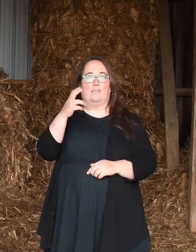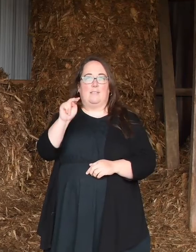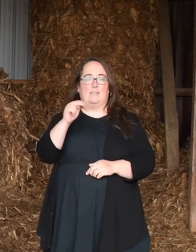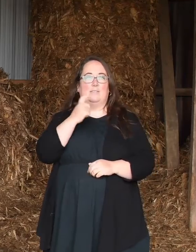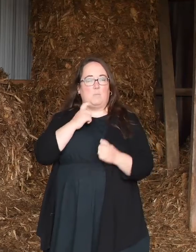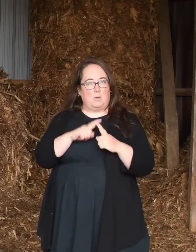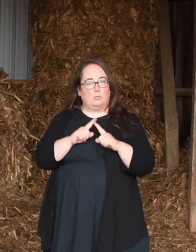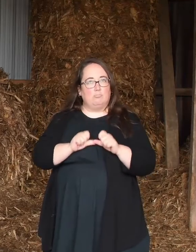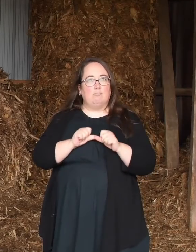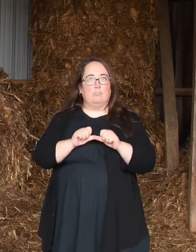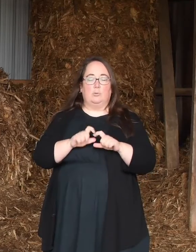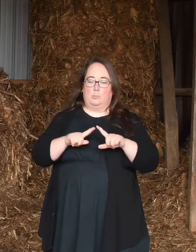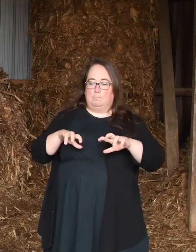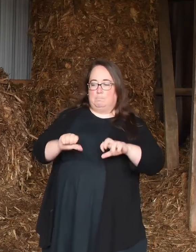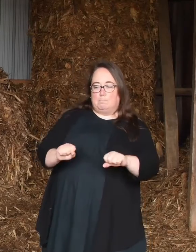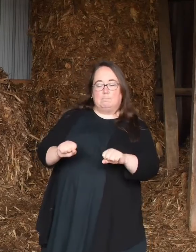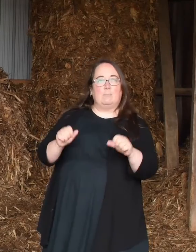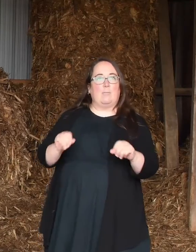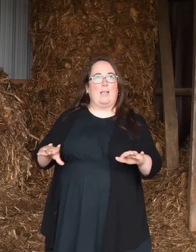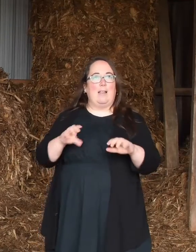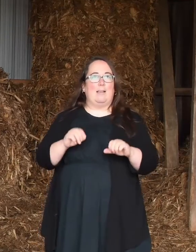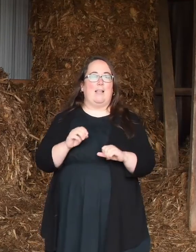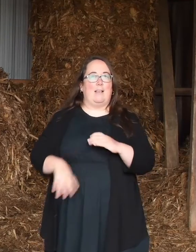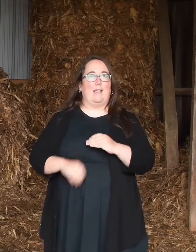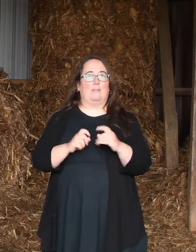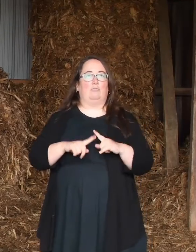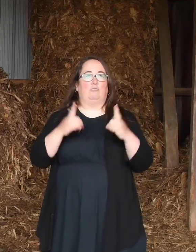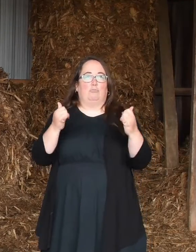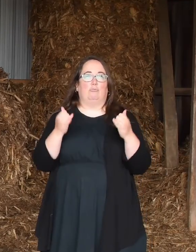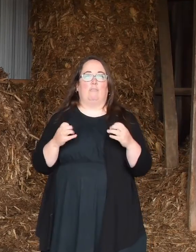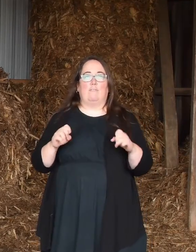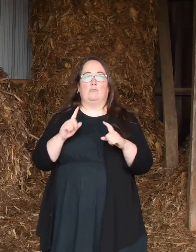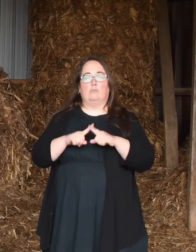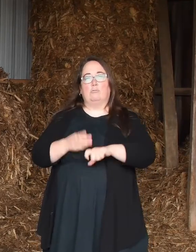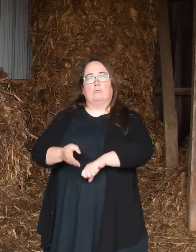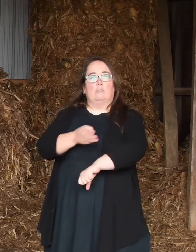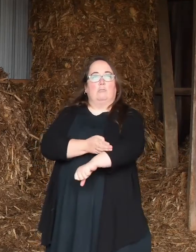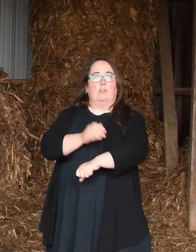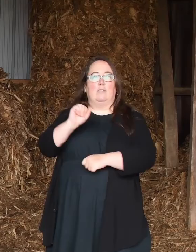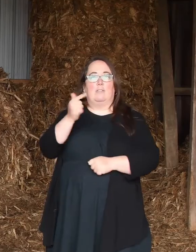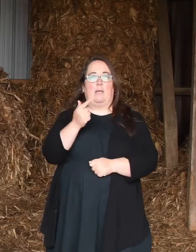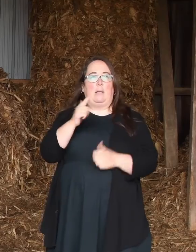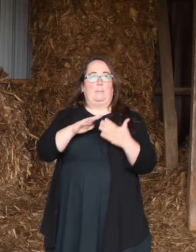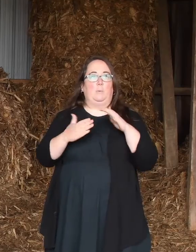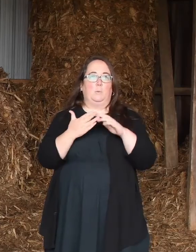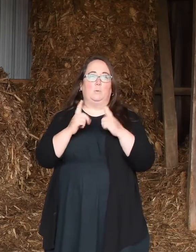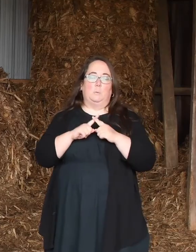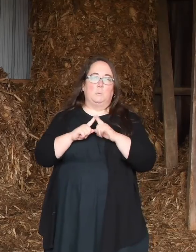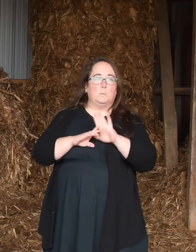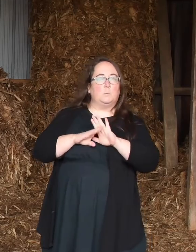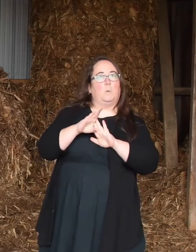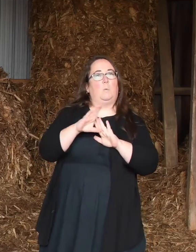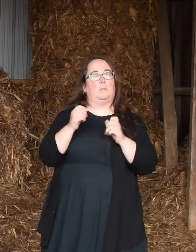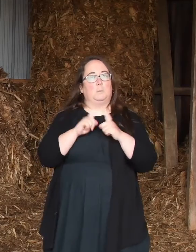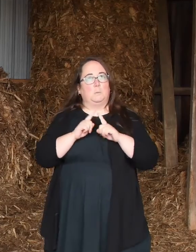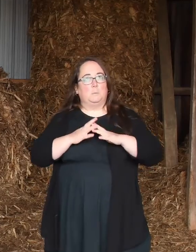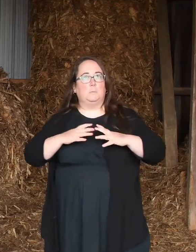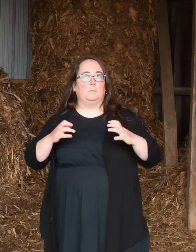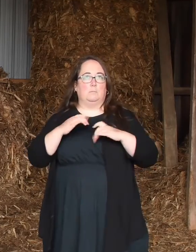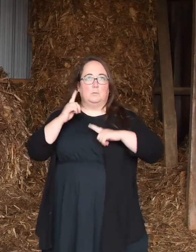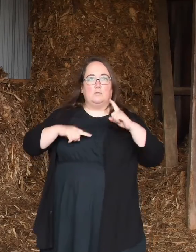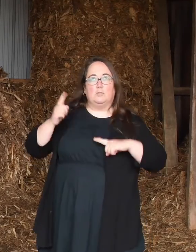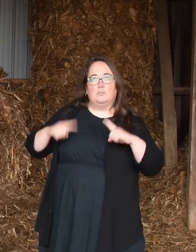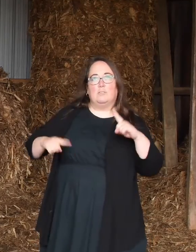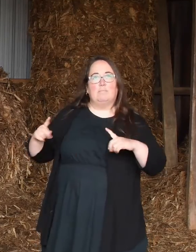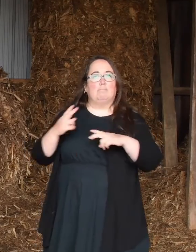land acquisition program while building on existing efforts to assist the ag community to grow and to diversify. So